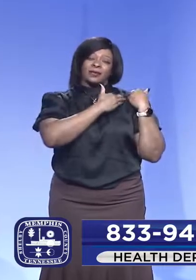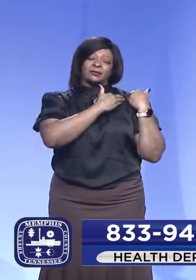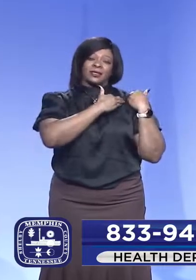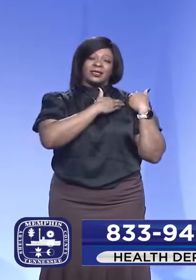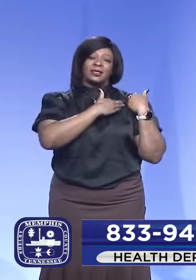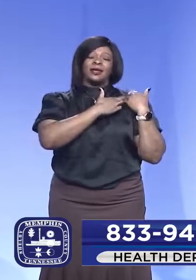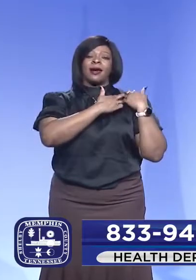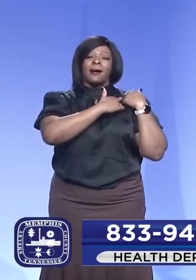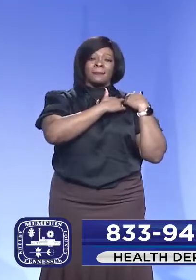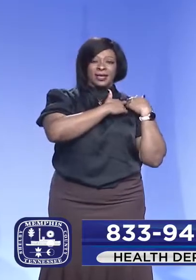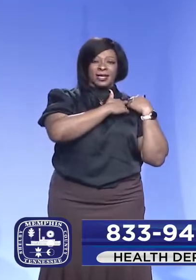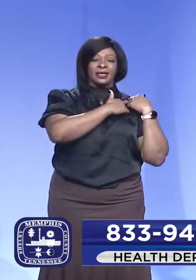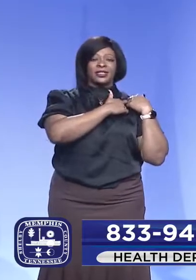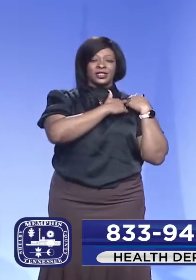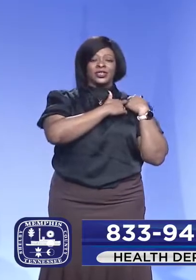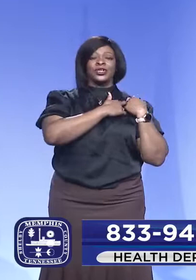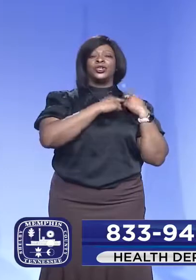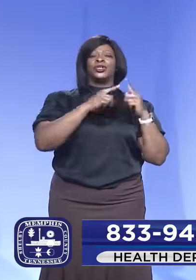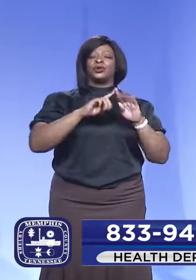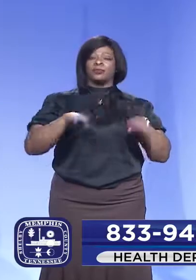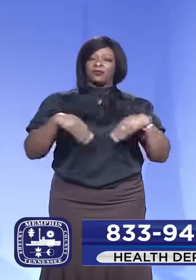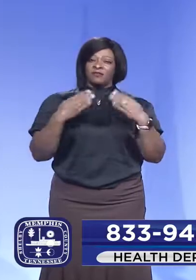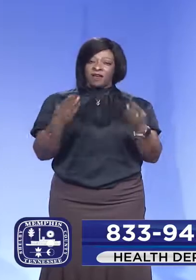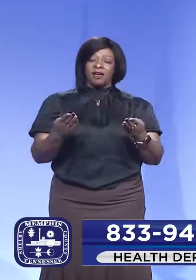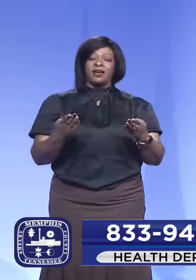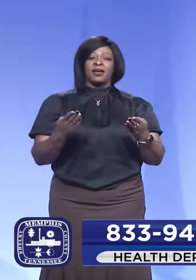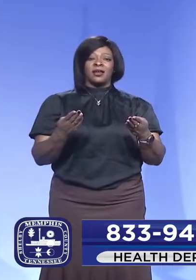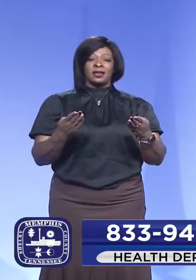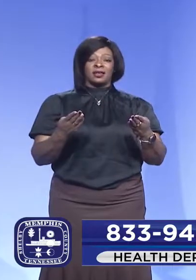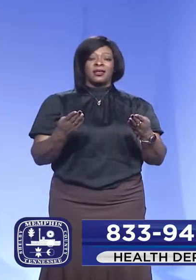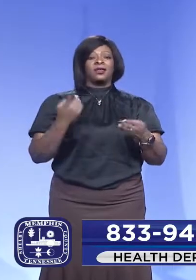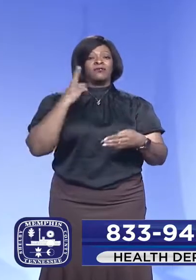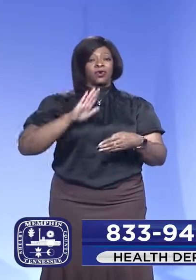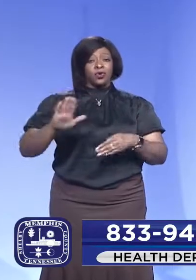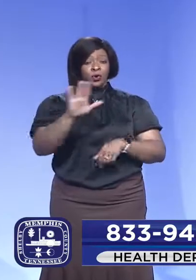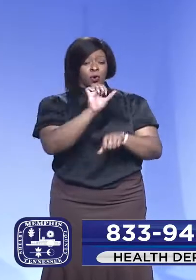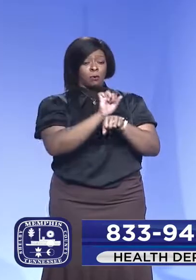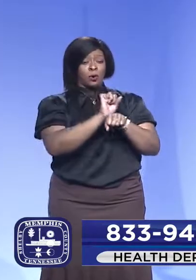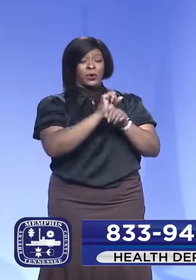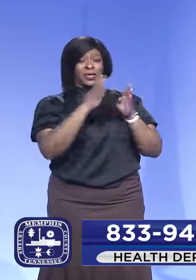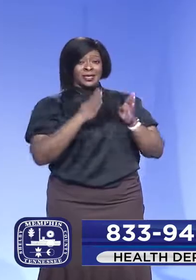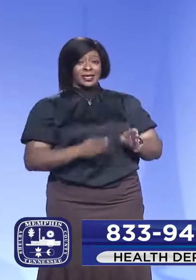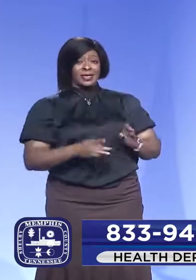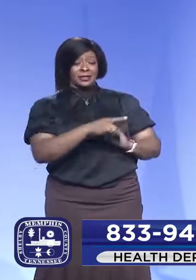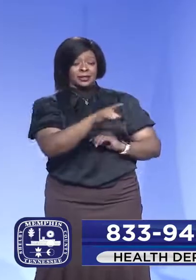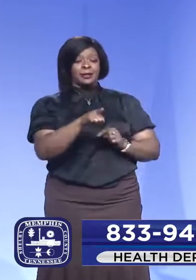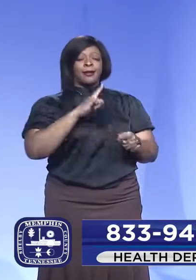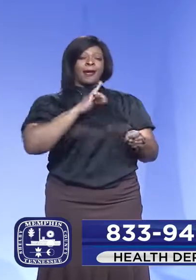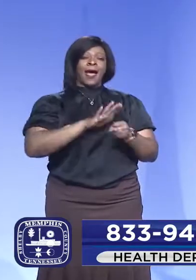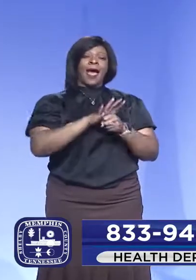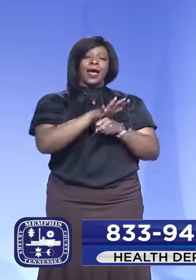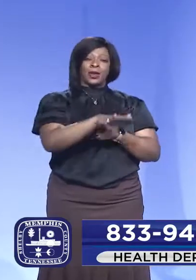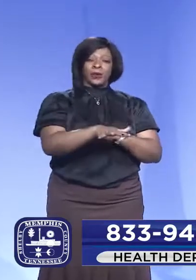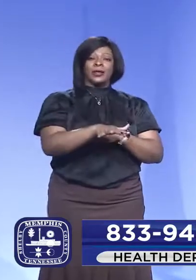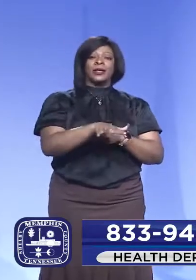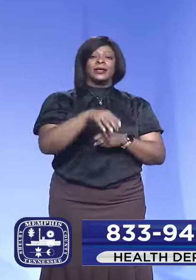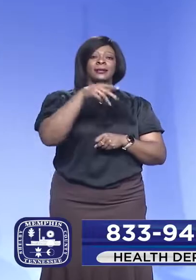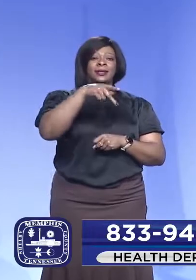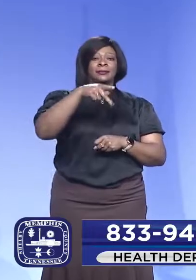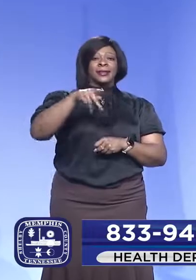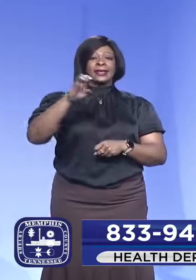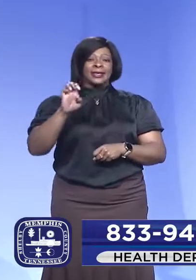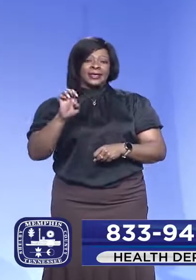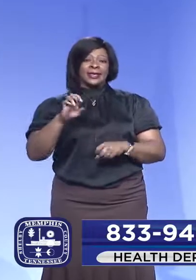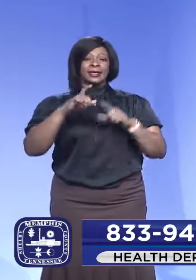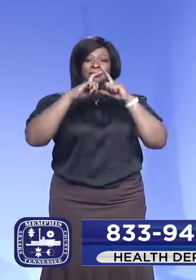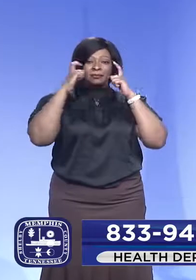and obligation to provide for your employees adequate PPE,